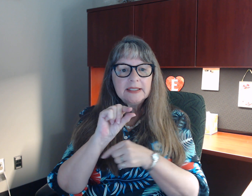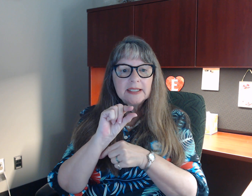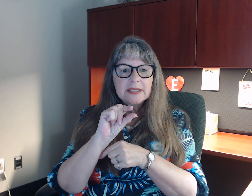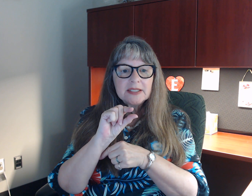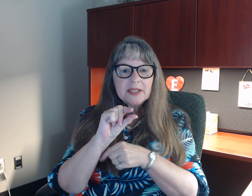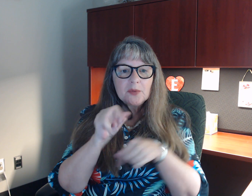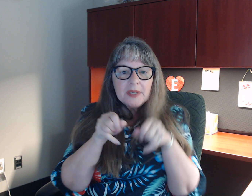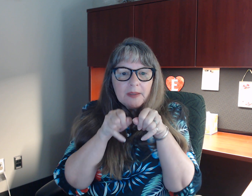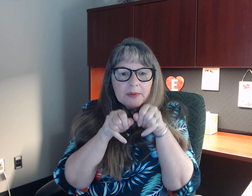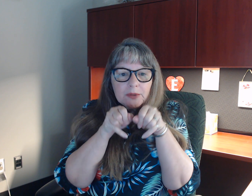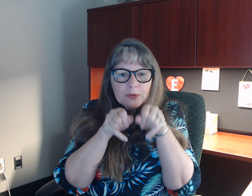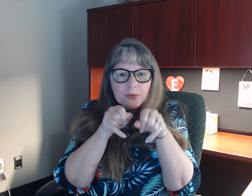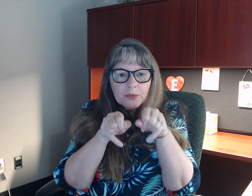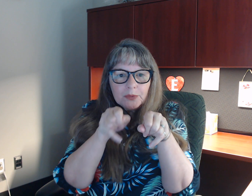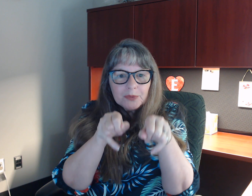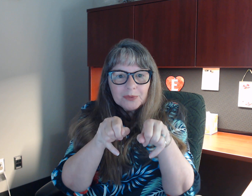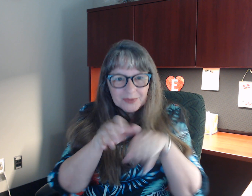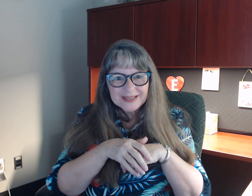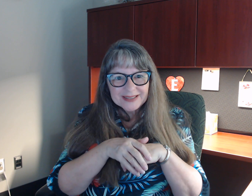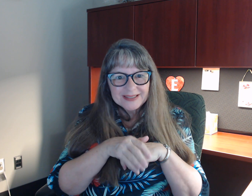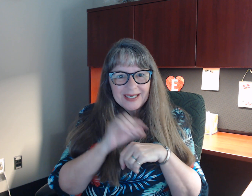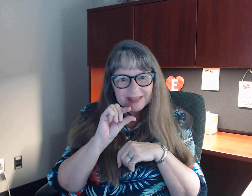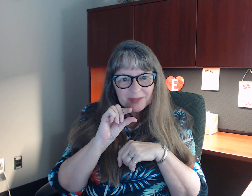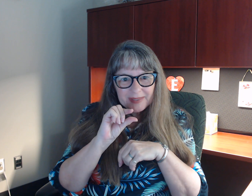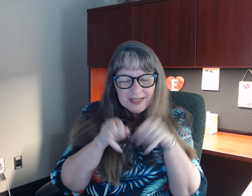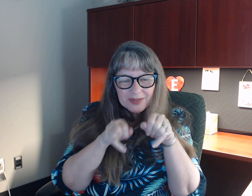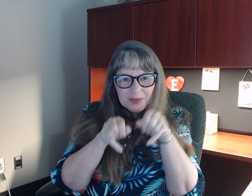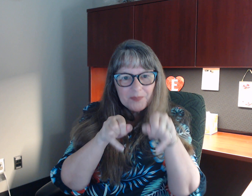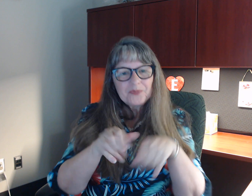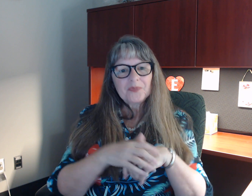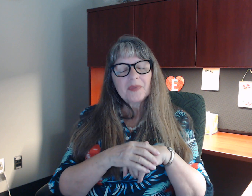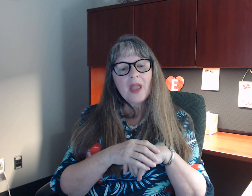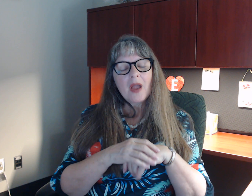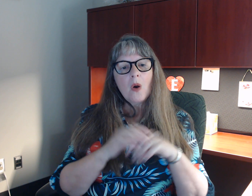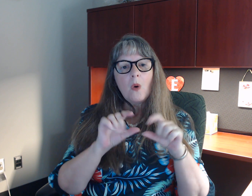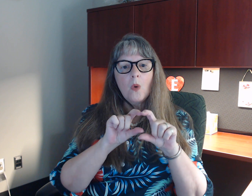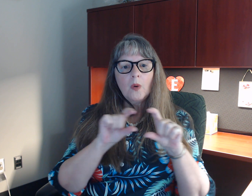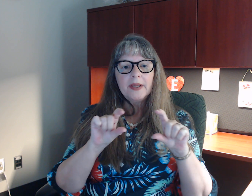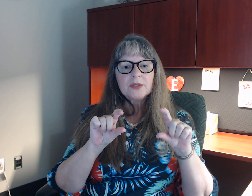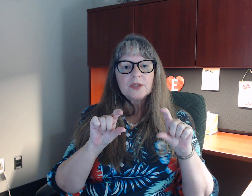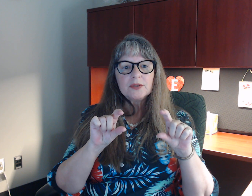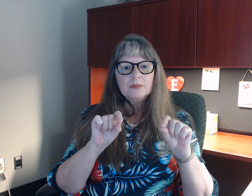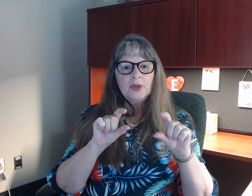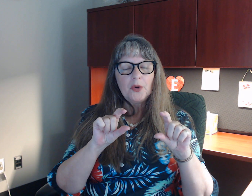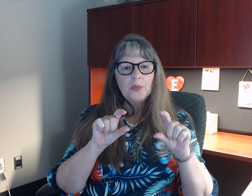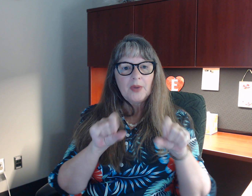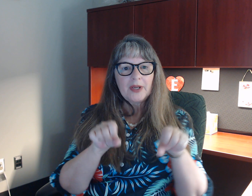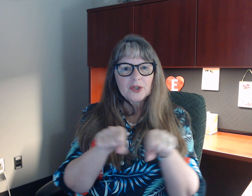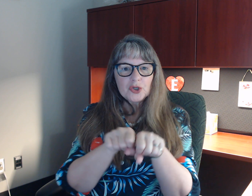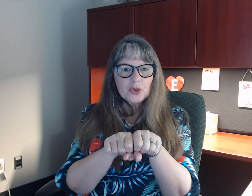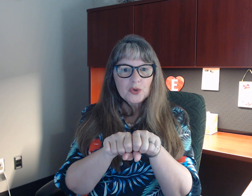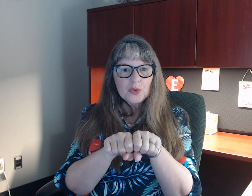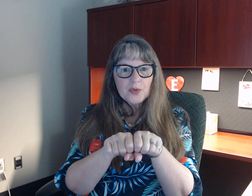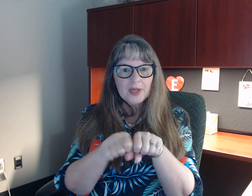it's like this little bitty, little bitty heel. or it's, like a shoe